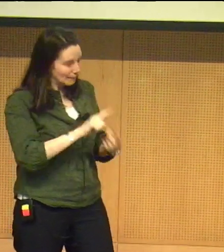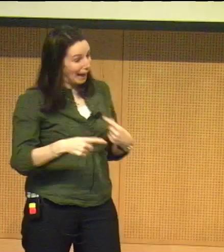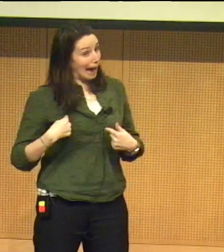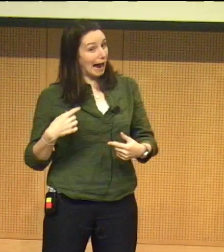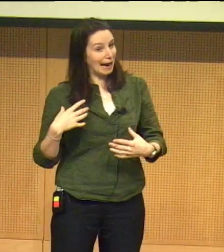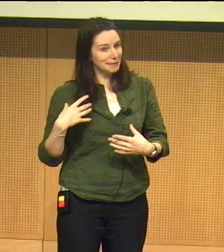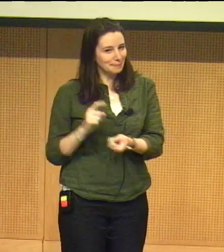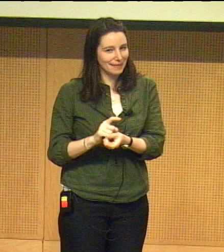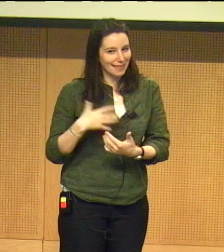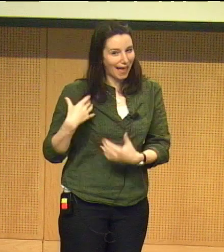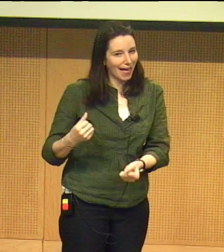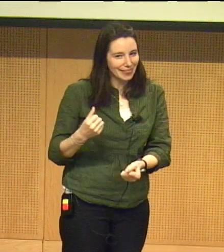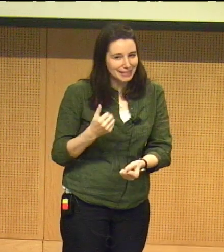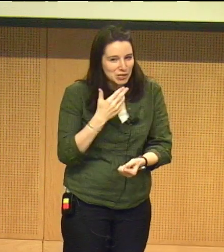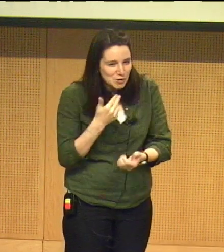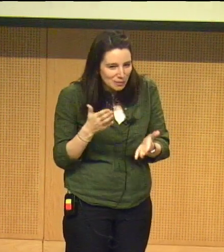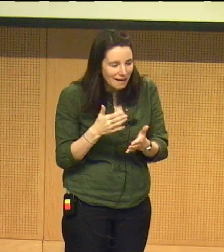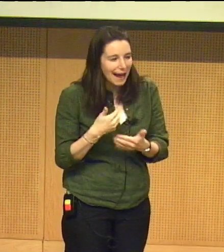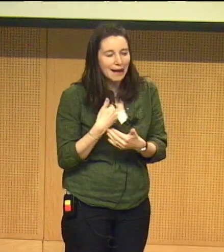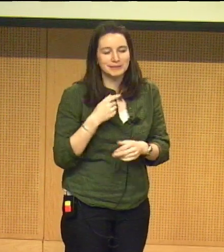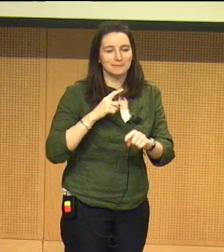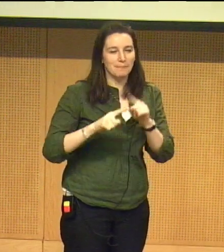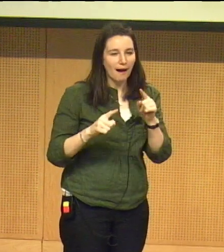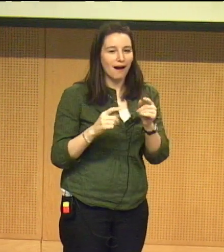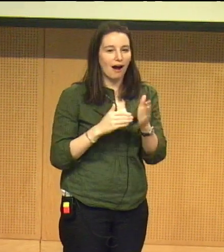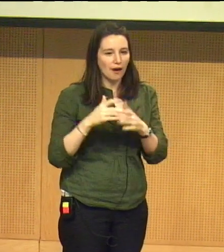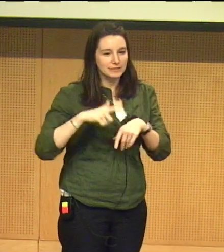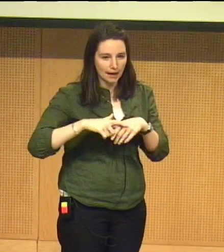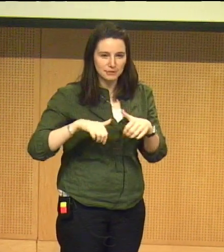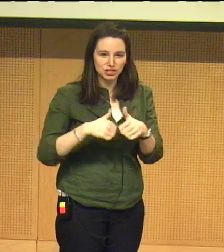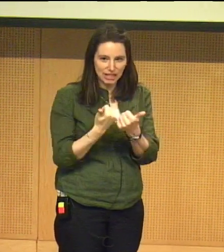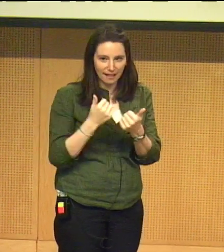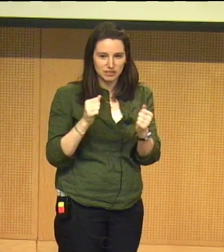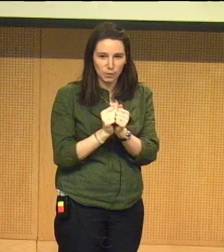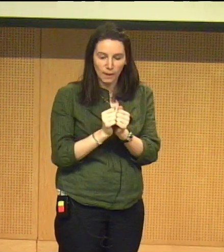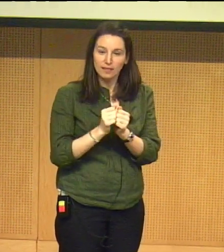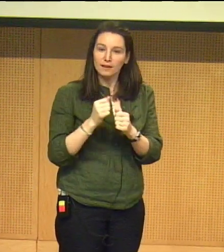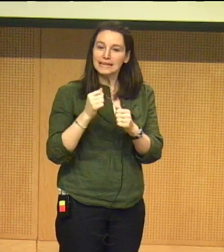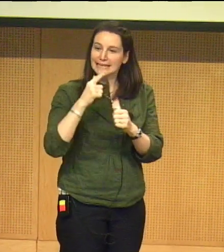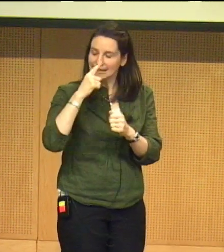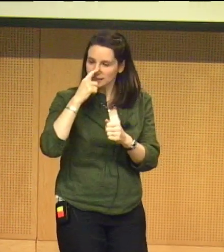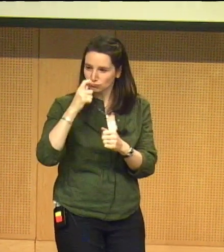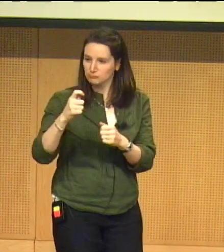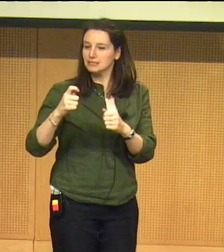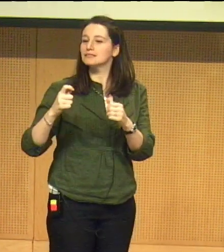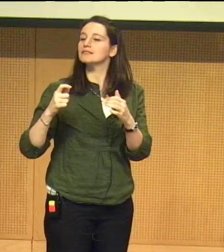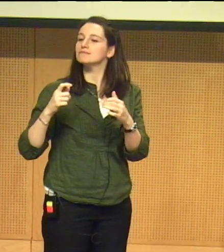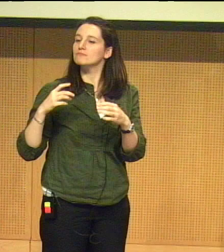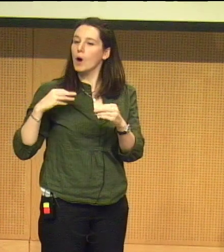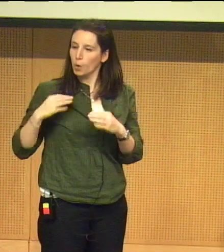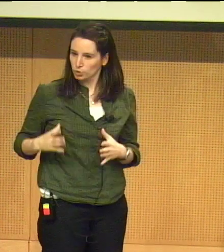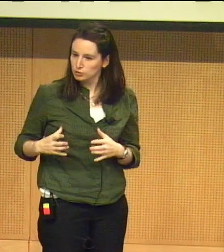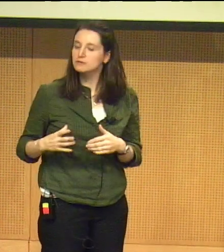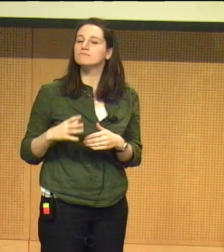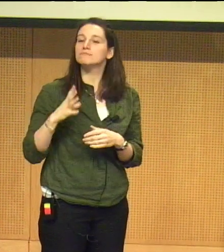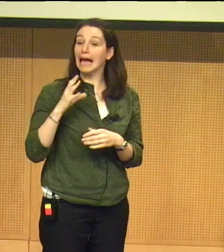little ones and the little puppies and stuff, but I don't mind the little puppies and kittens. But it's challenging again interesting owners,